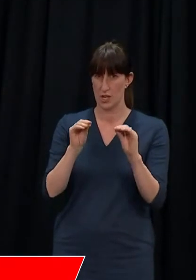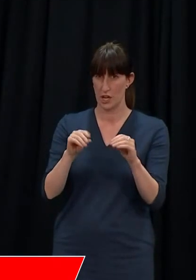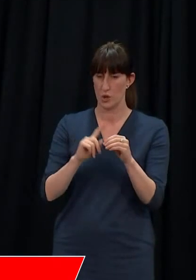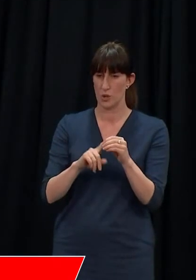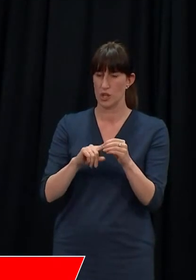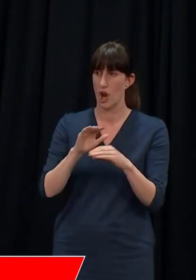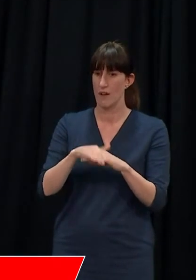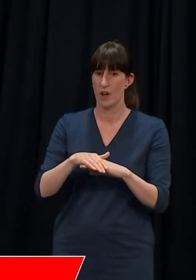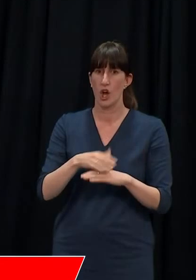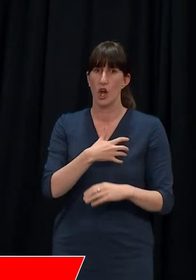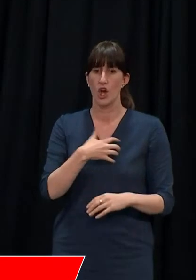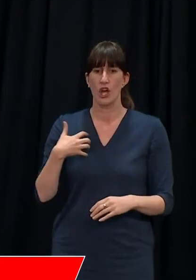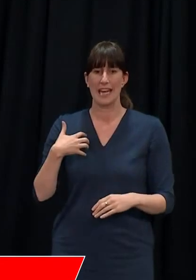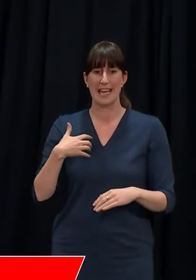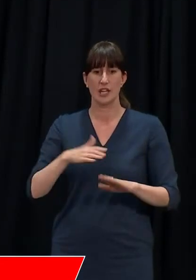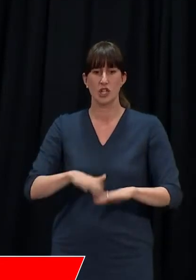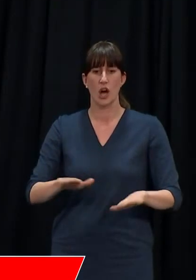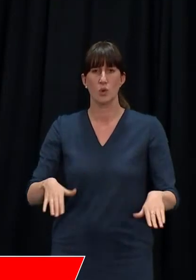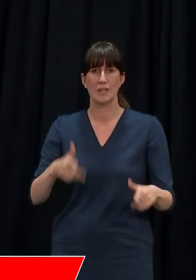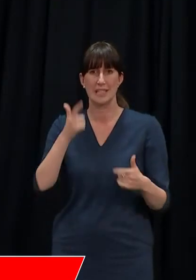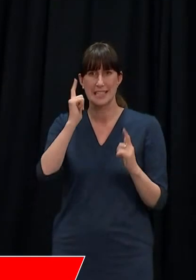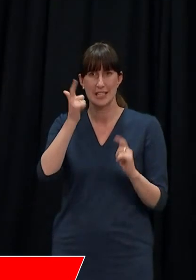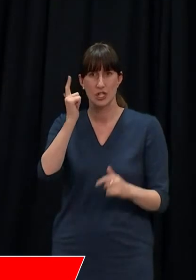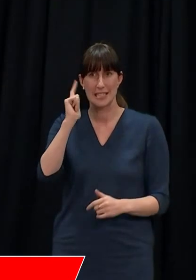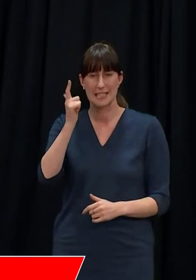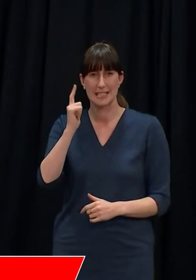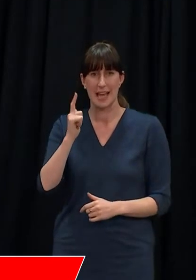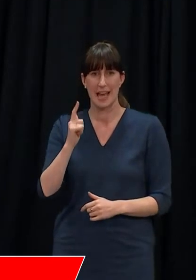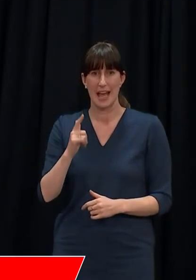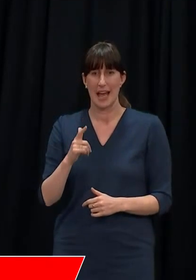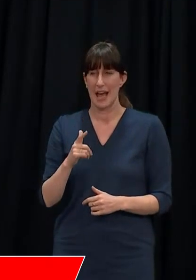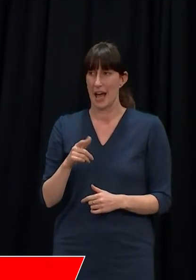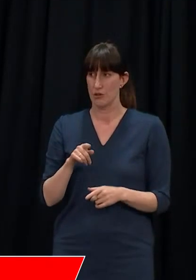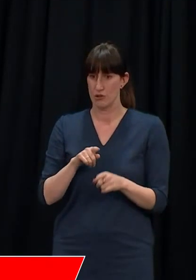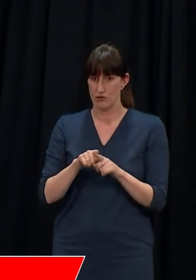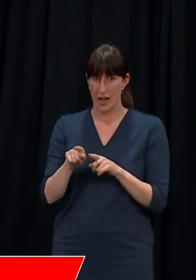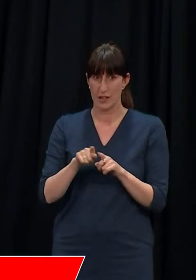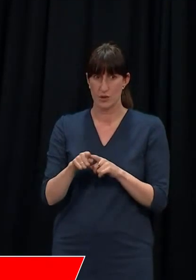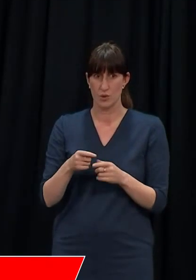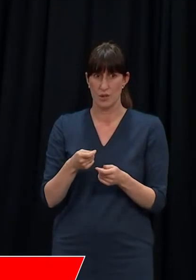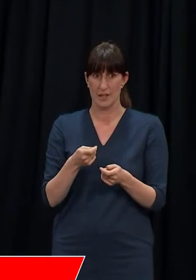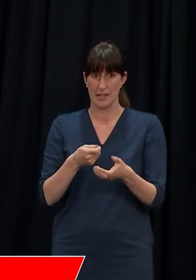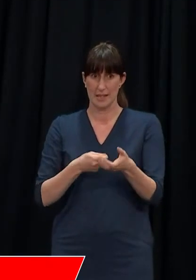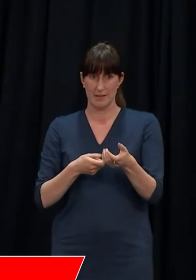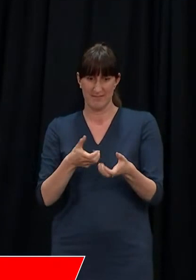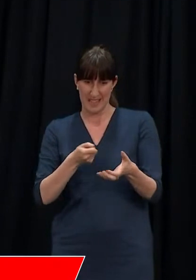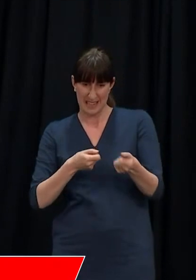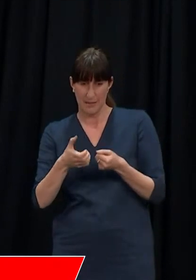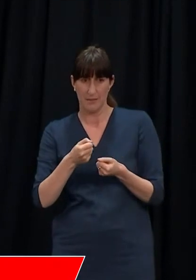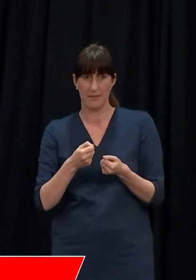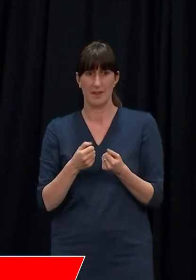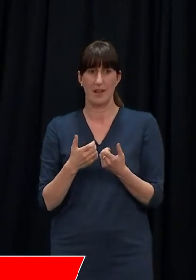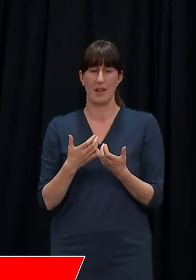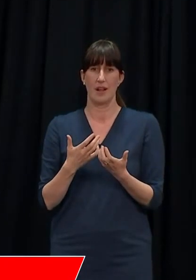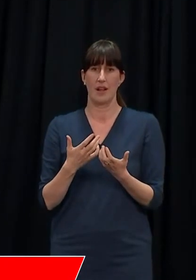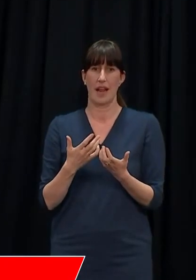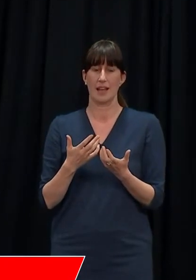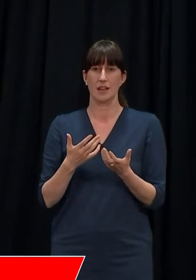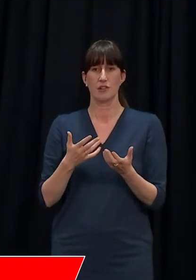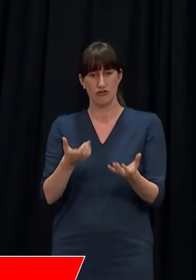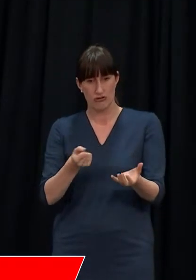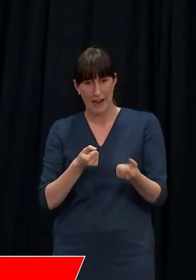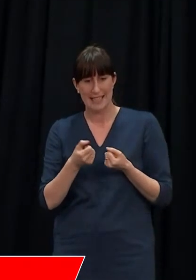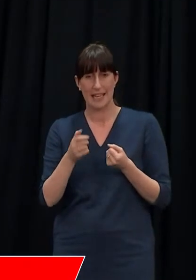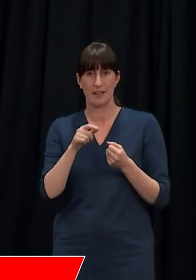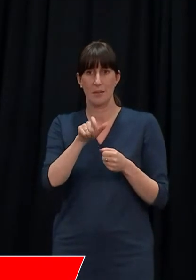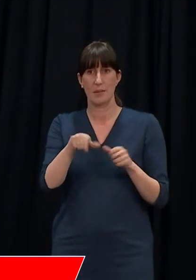shortage? We're working towards pay parity for early childhood education teachers, which we know is one of the big challenges around attracting people to